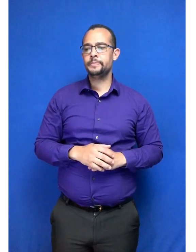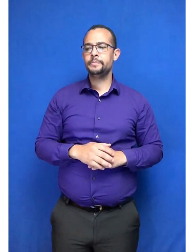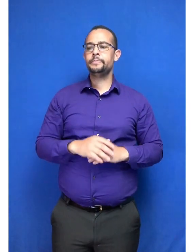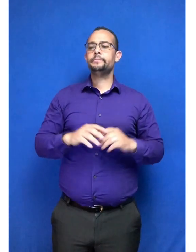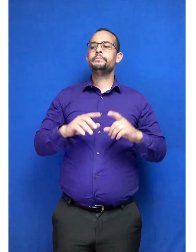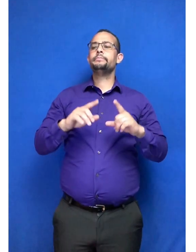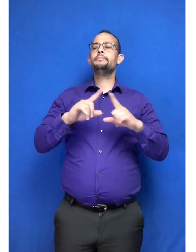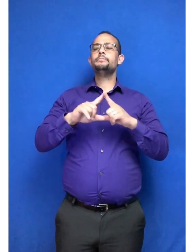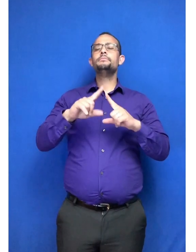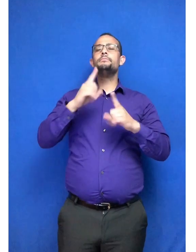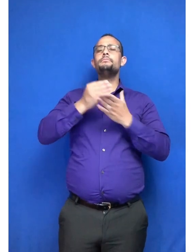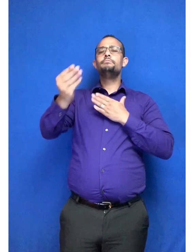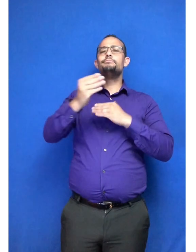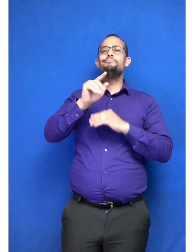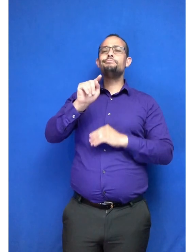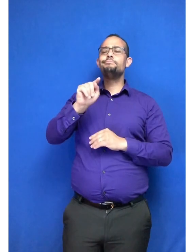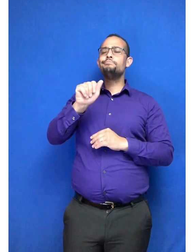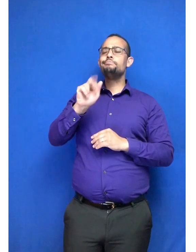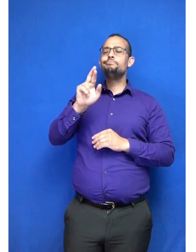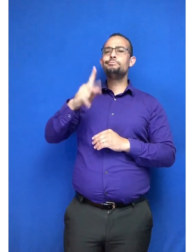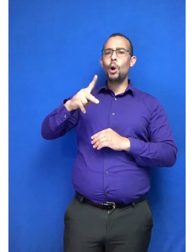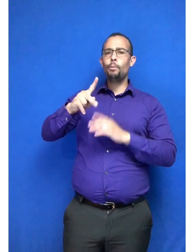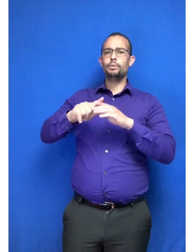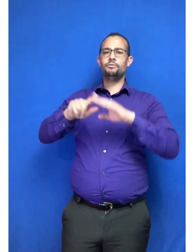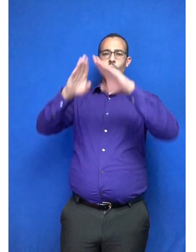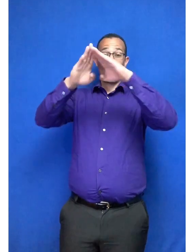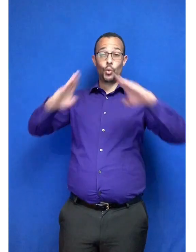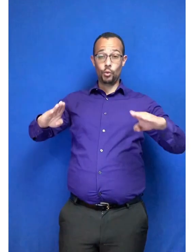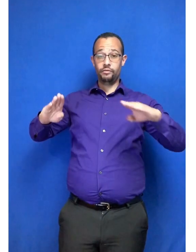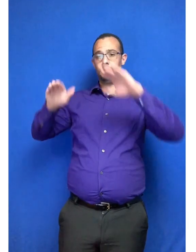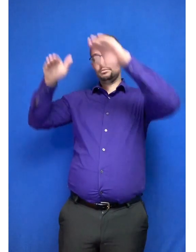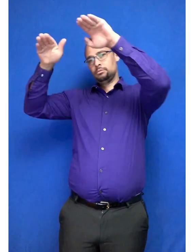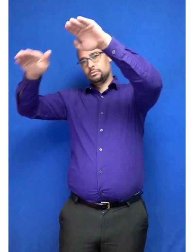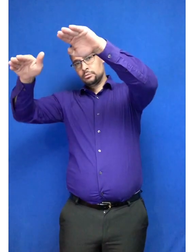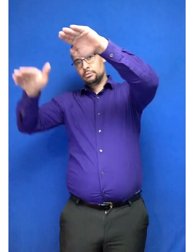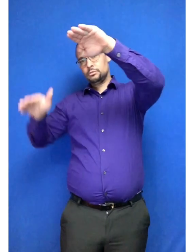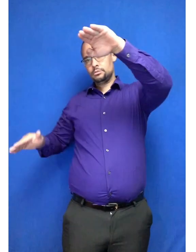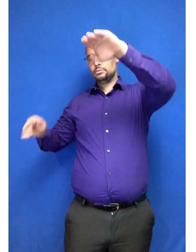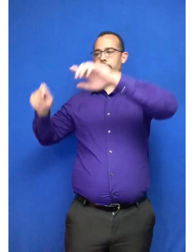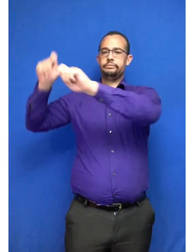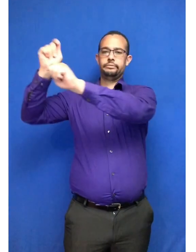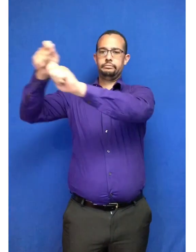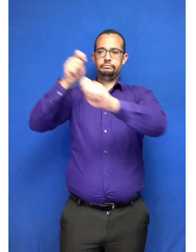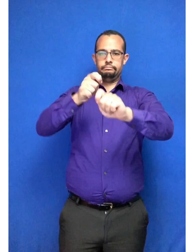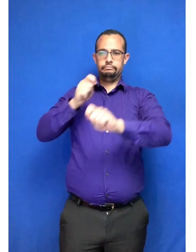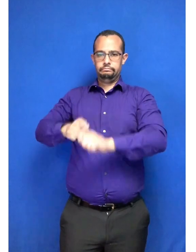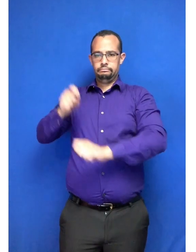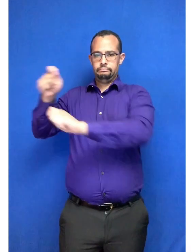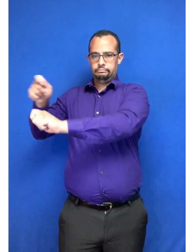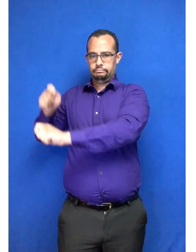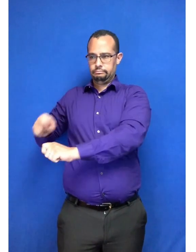top base. It's important before you need